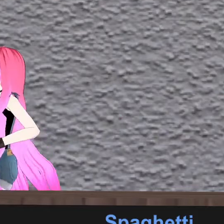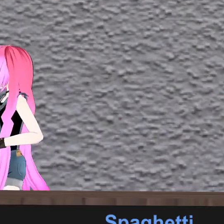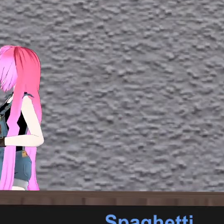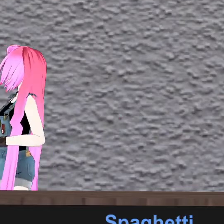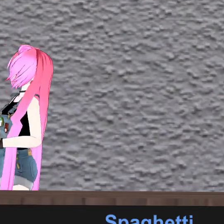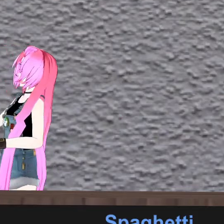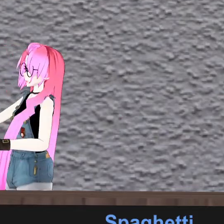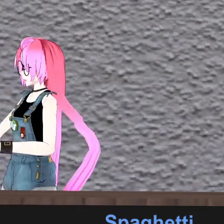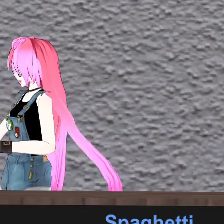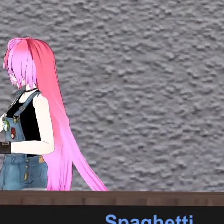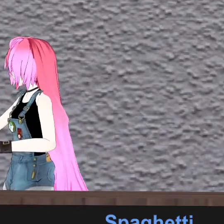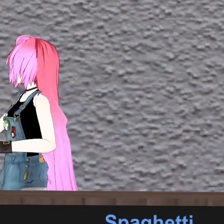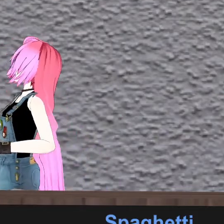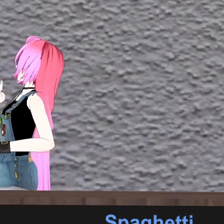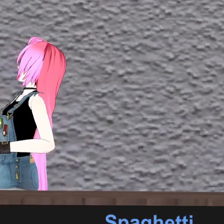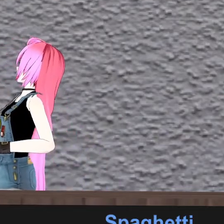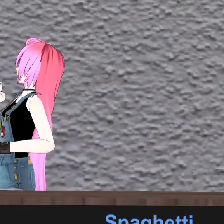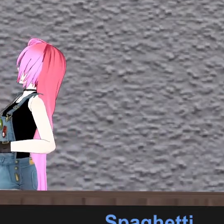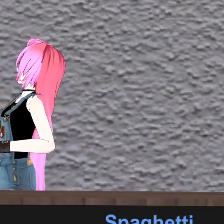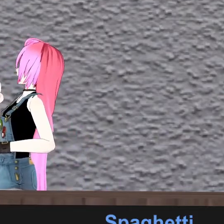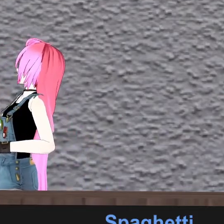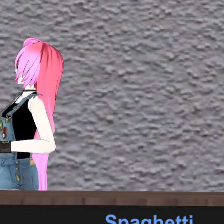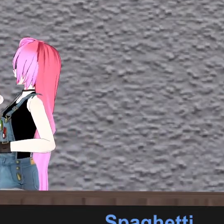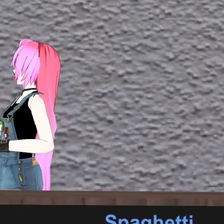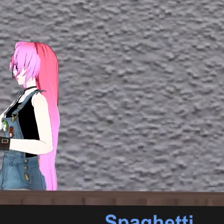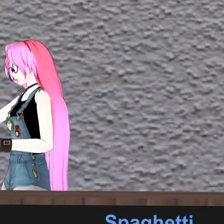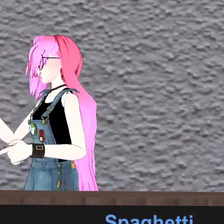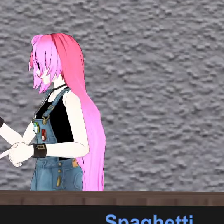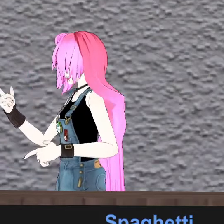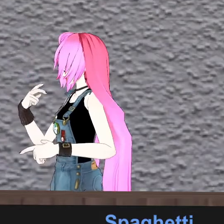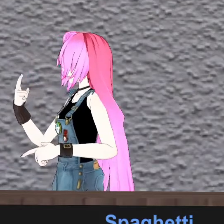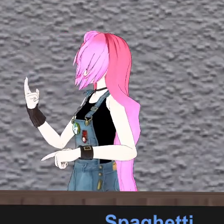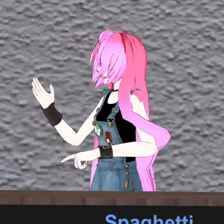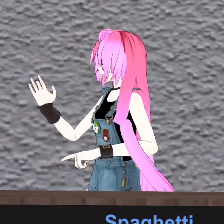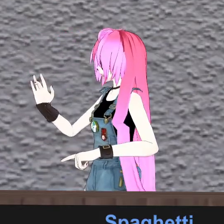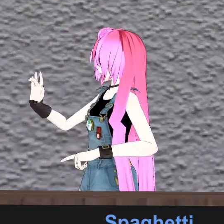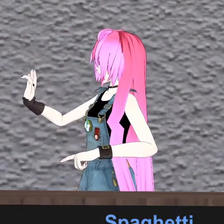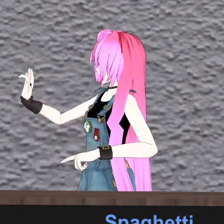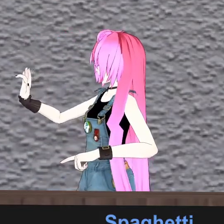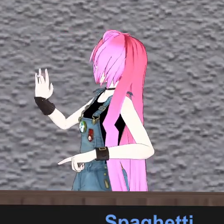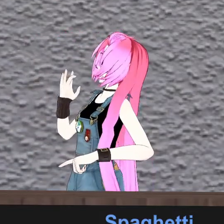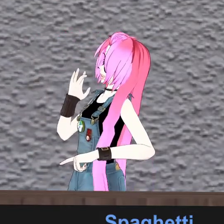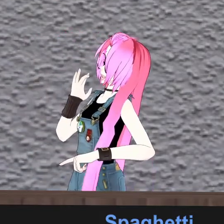Really? Oh, okay. Like that. I I've seen middle